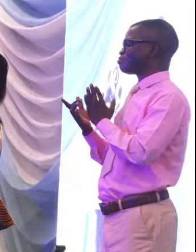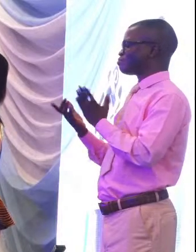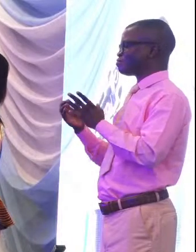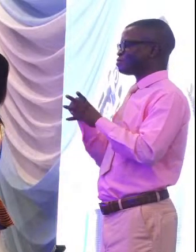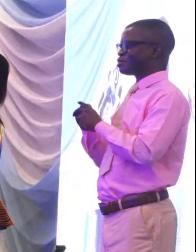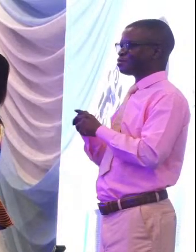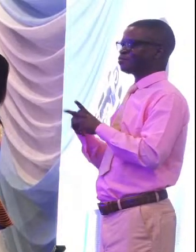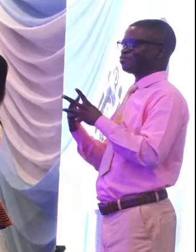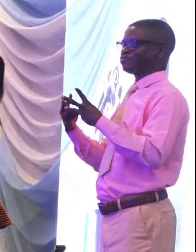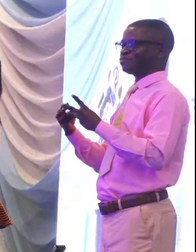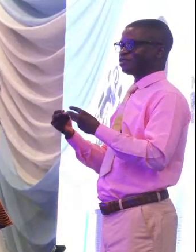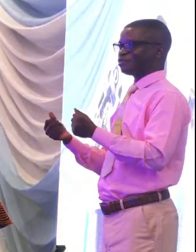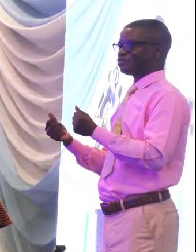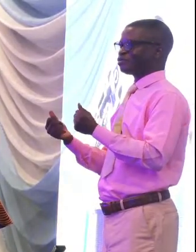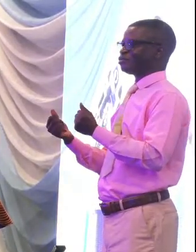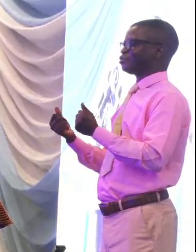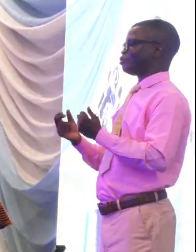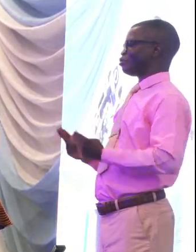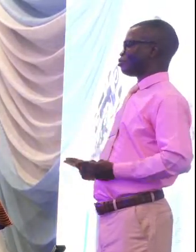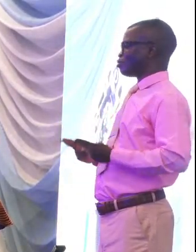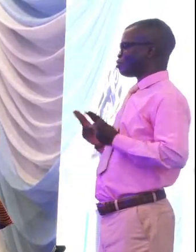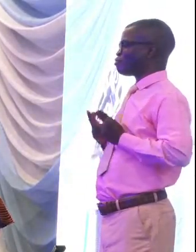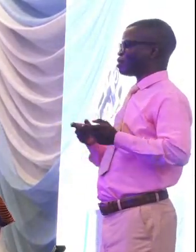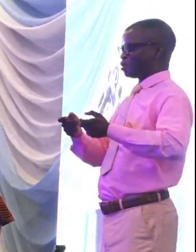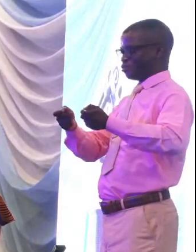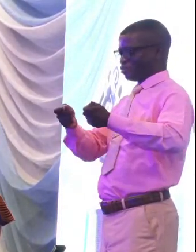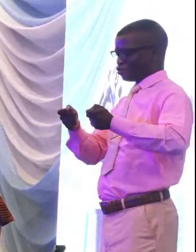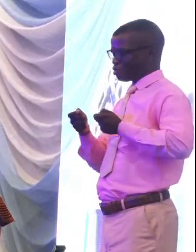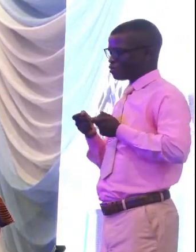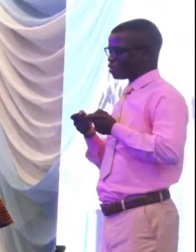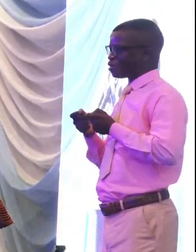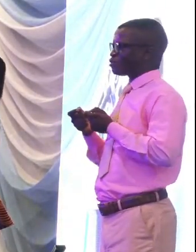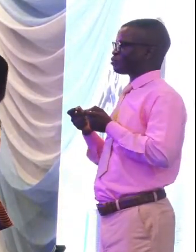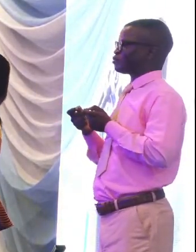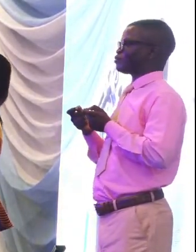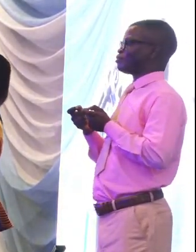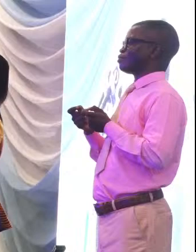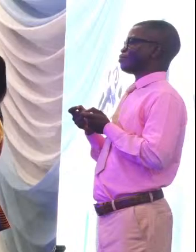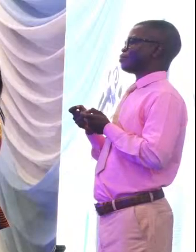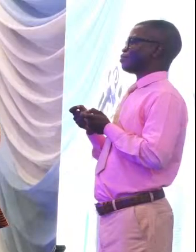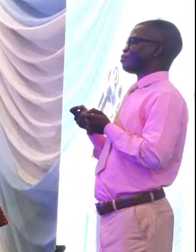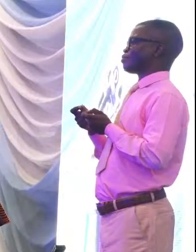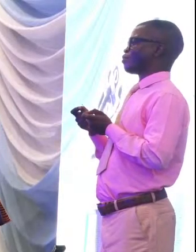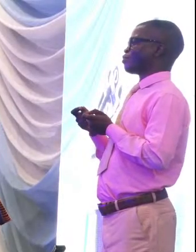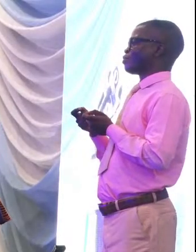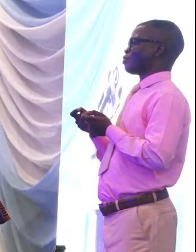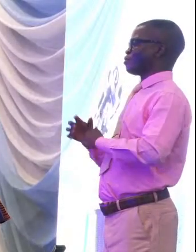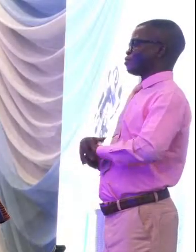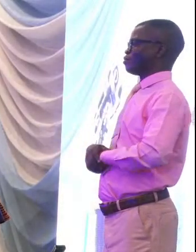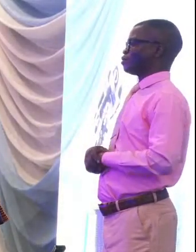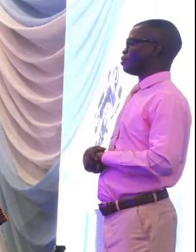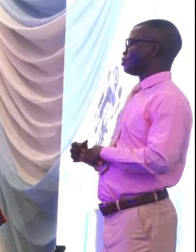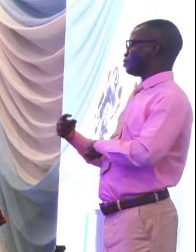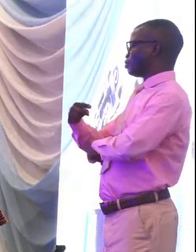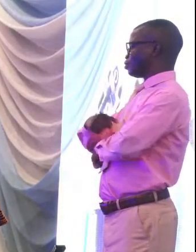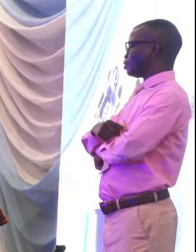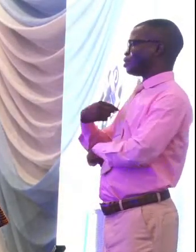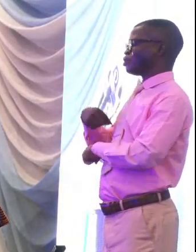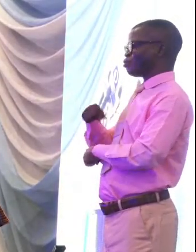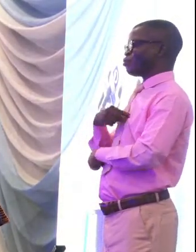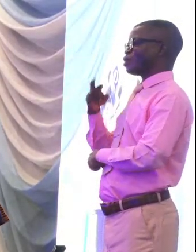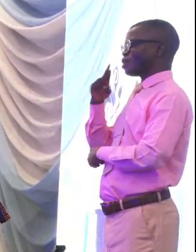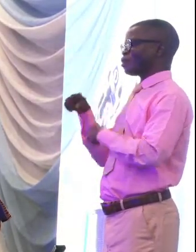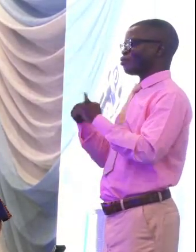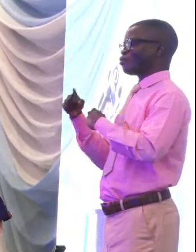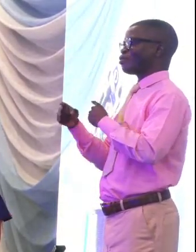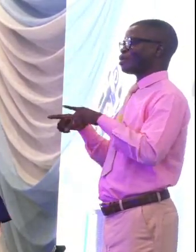combating human trafficking or enabling human trafficking. Today, we are going to, as